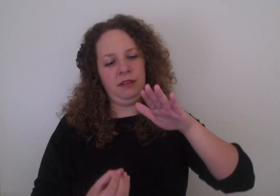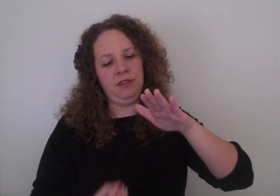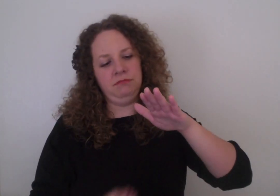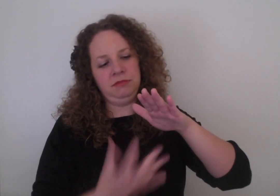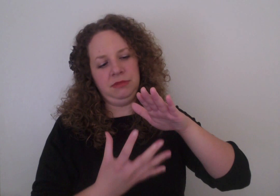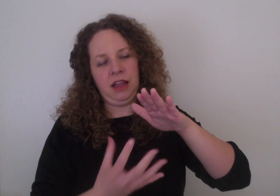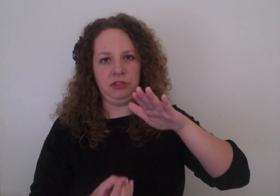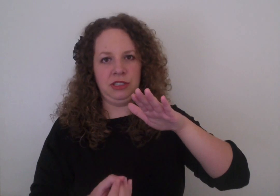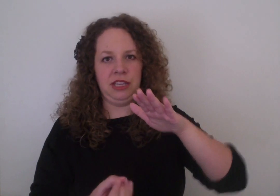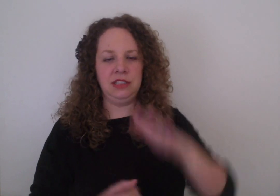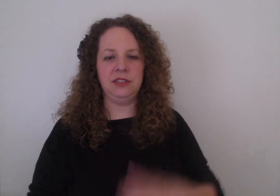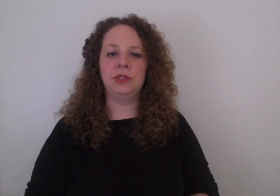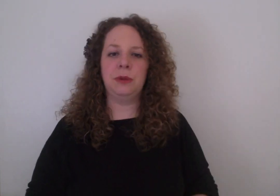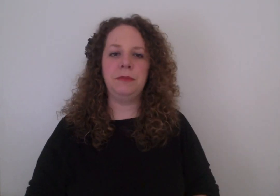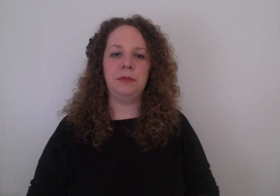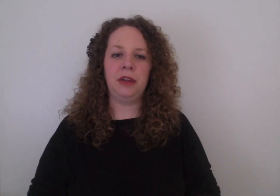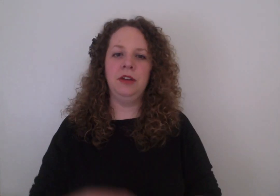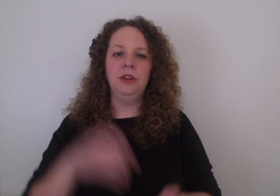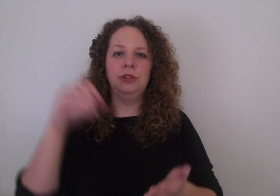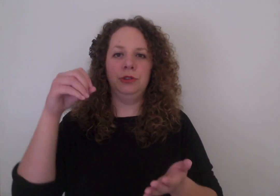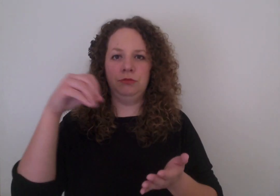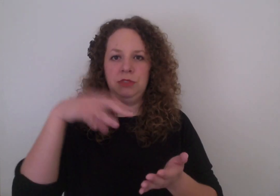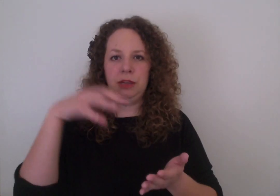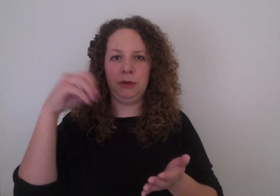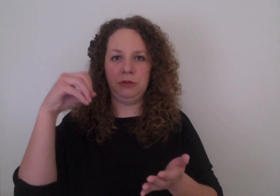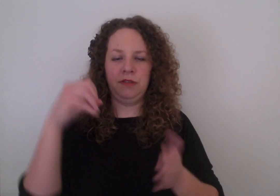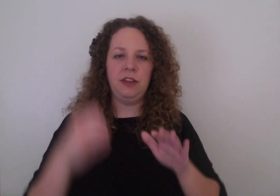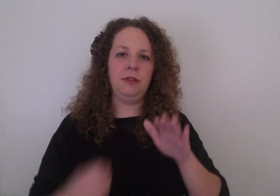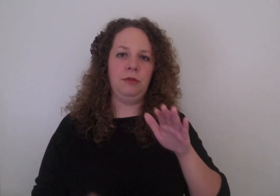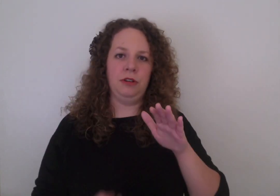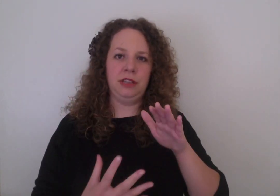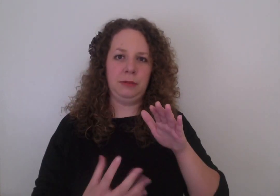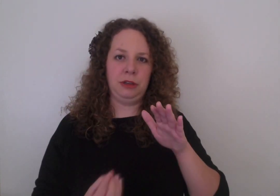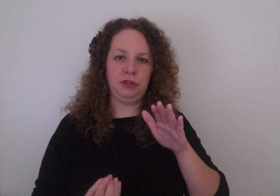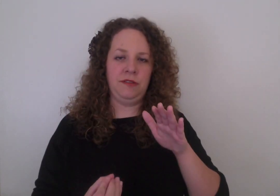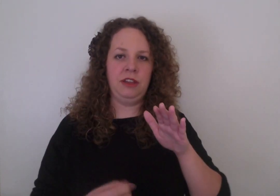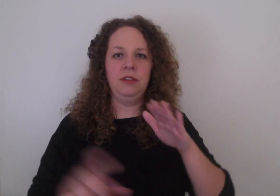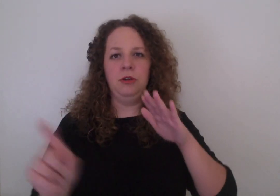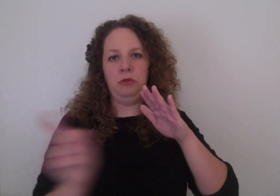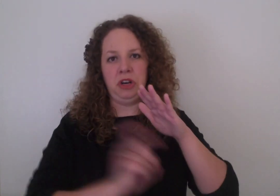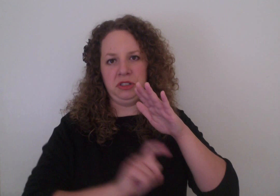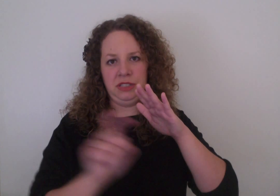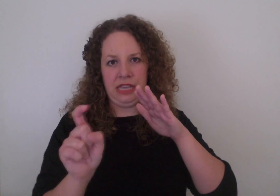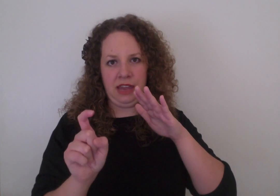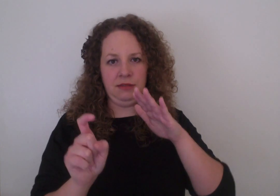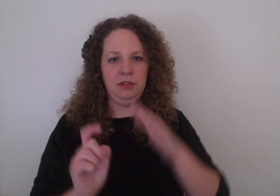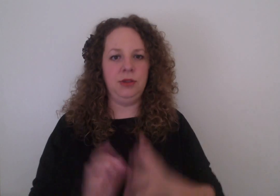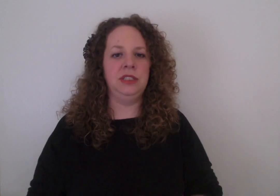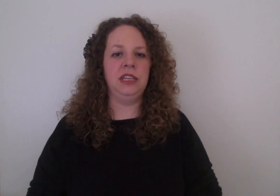it actually scans it this way. Okay, so take a picture of it, or take a picture of it, or scan. You'll see in the